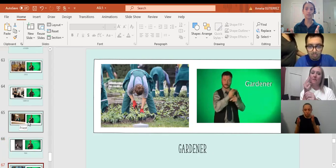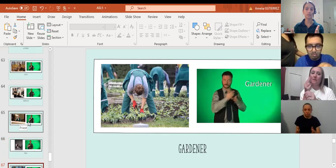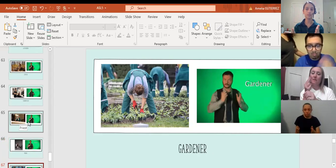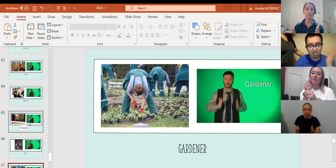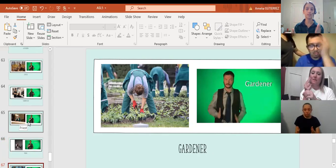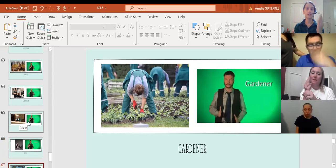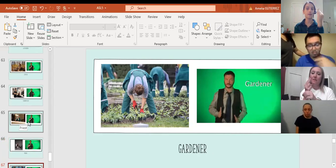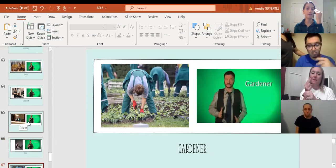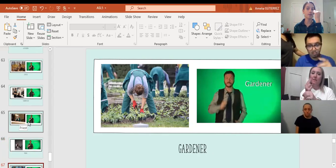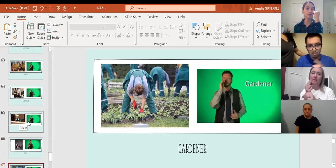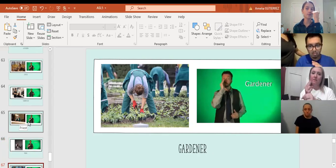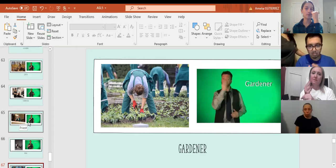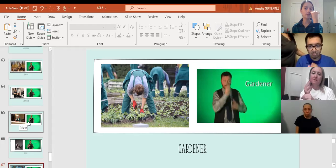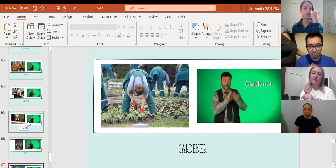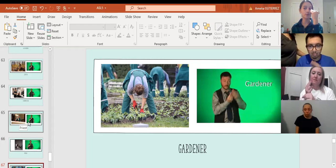person.